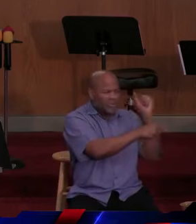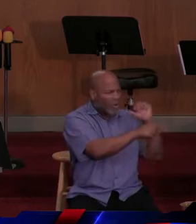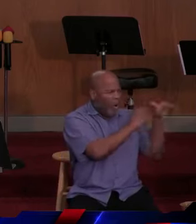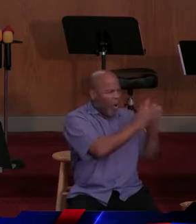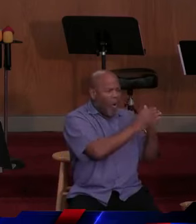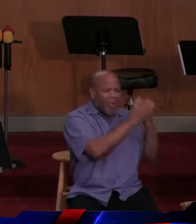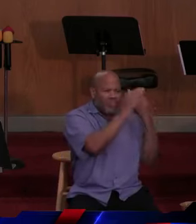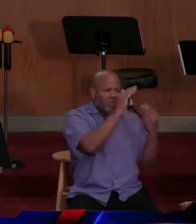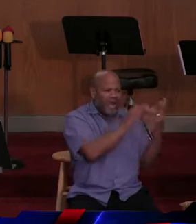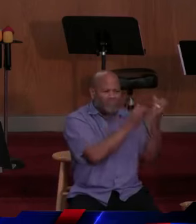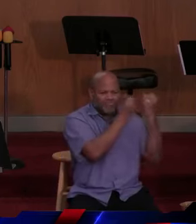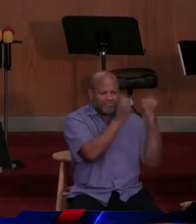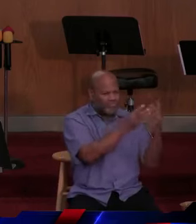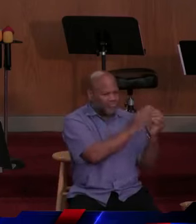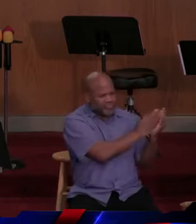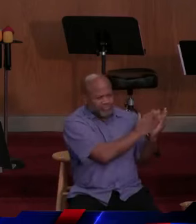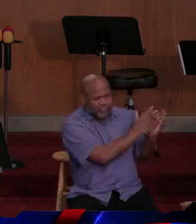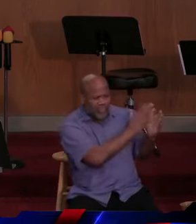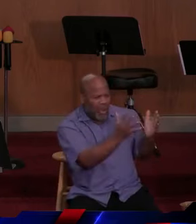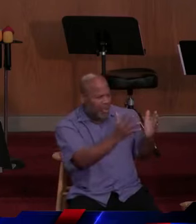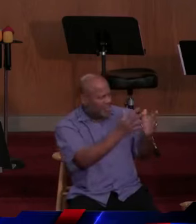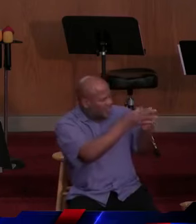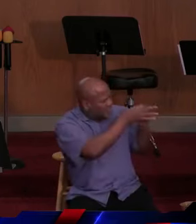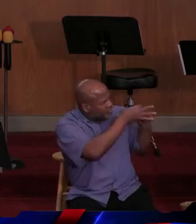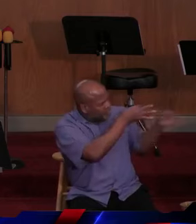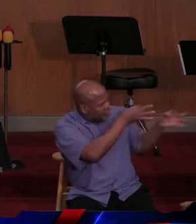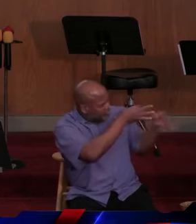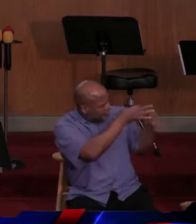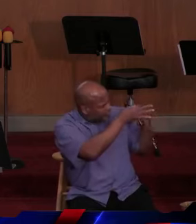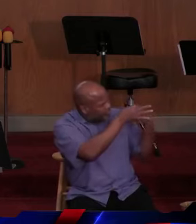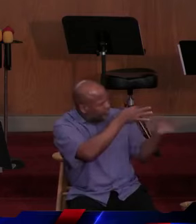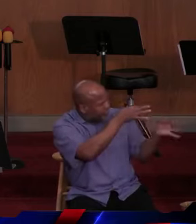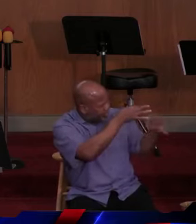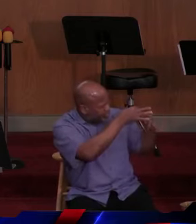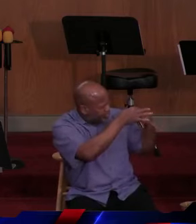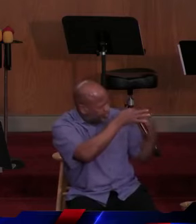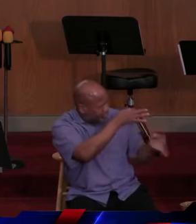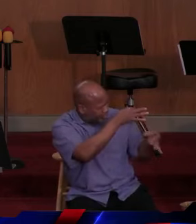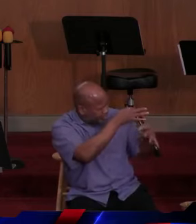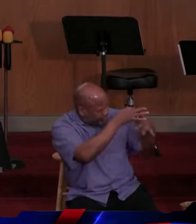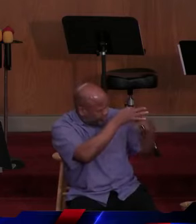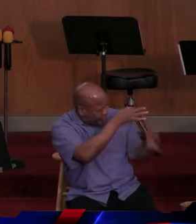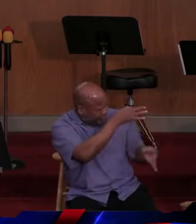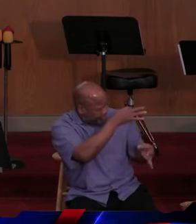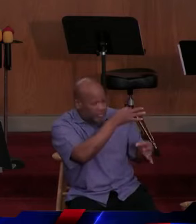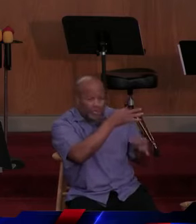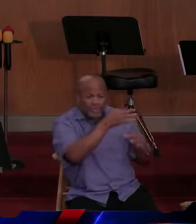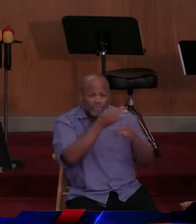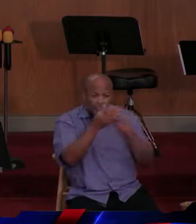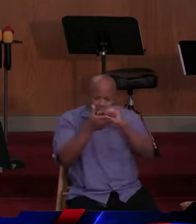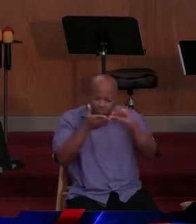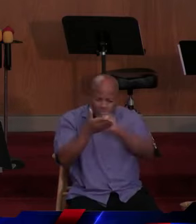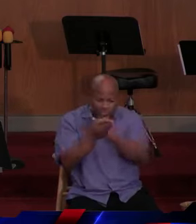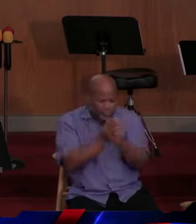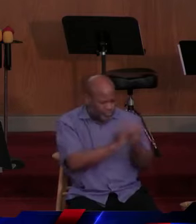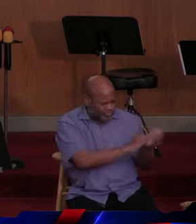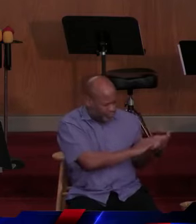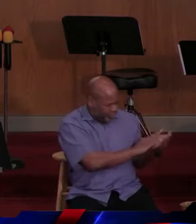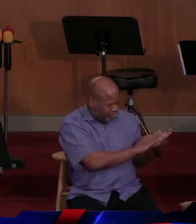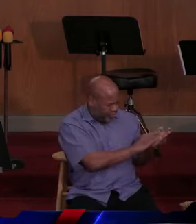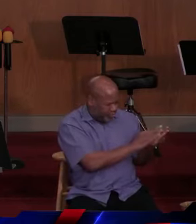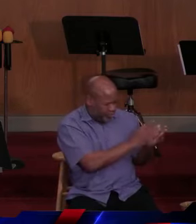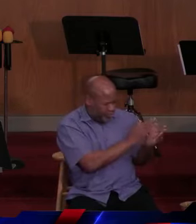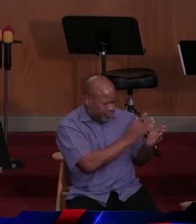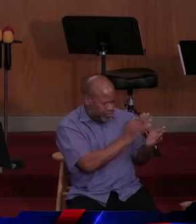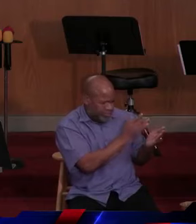prophets. He expounded on them in all the scriptures. Somebody say all the scripture. The